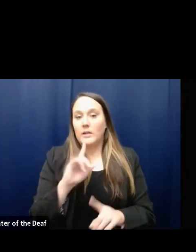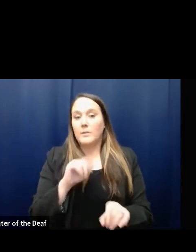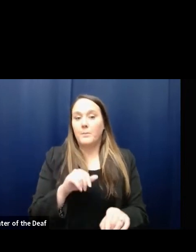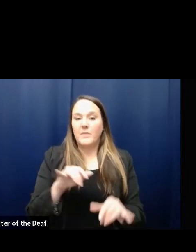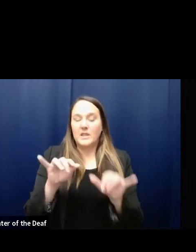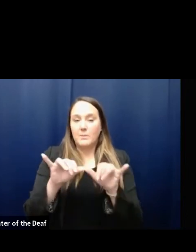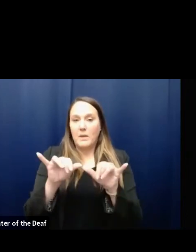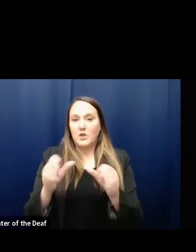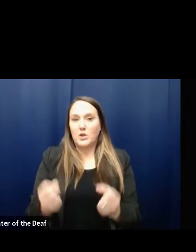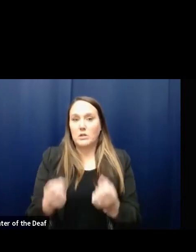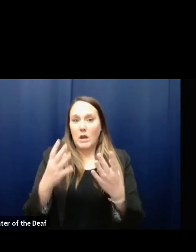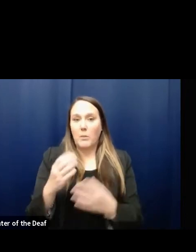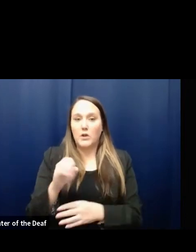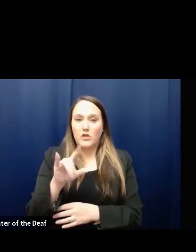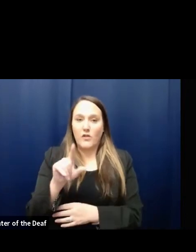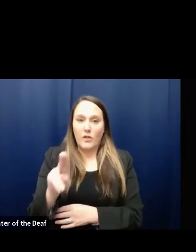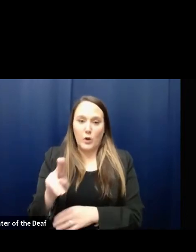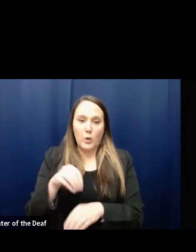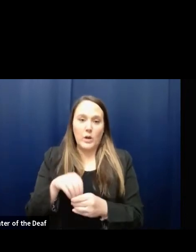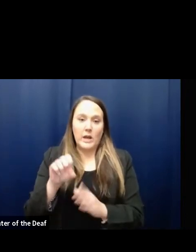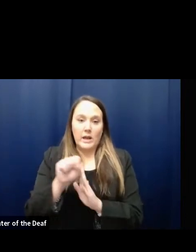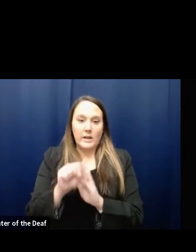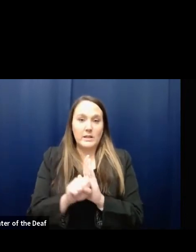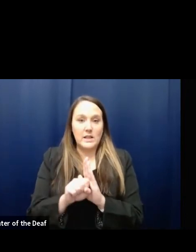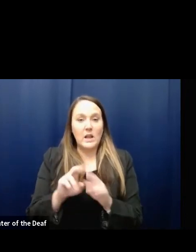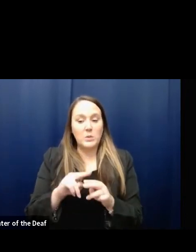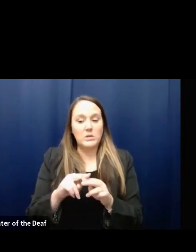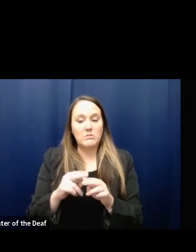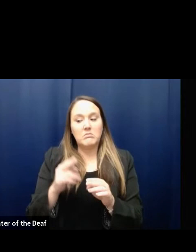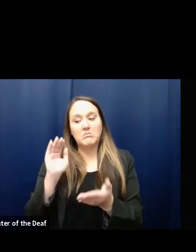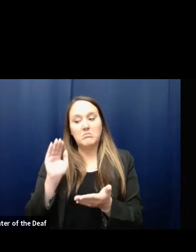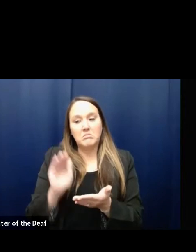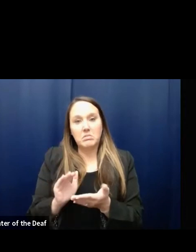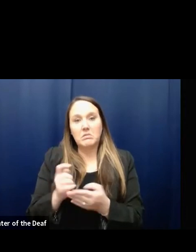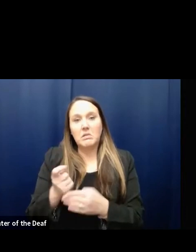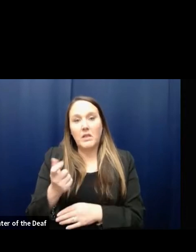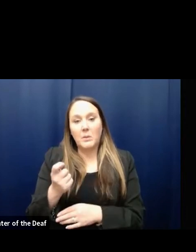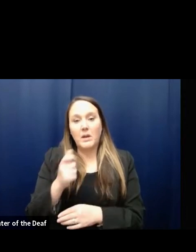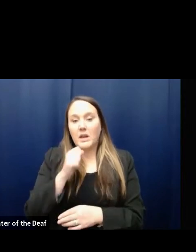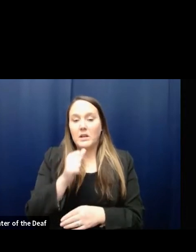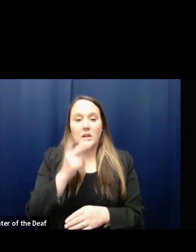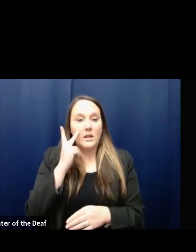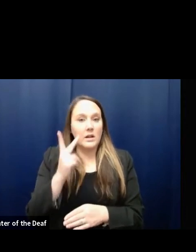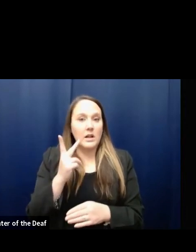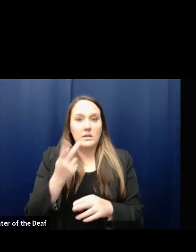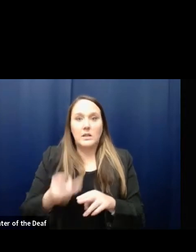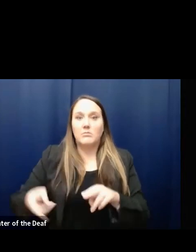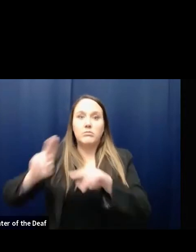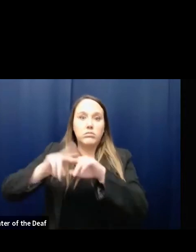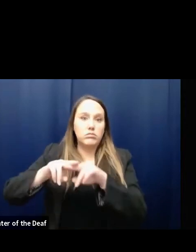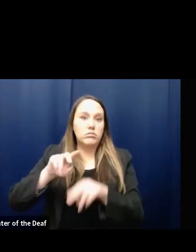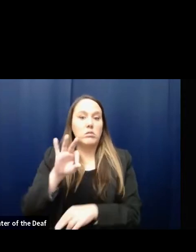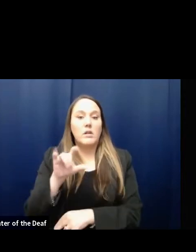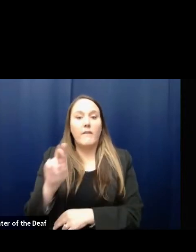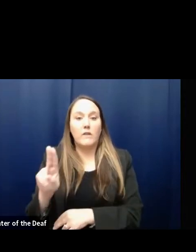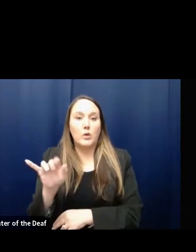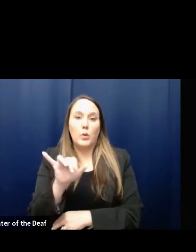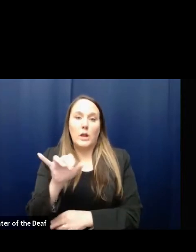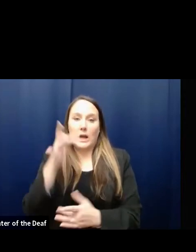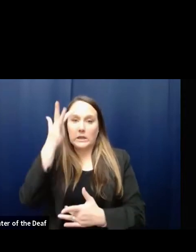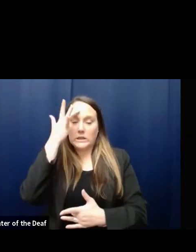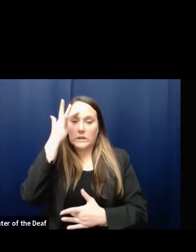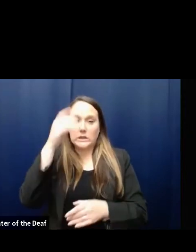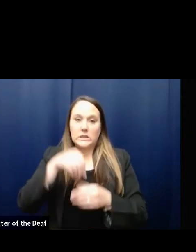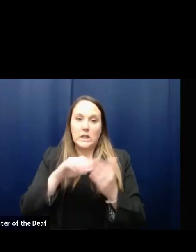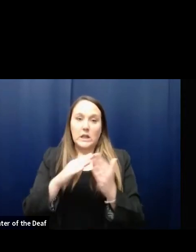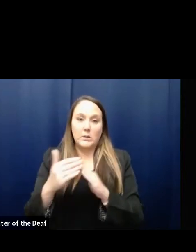whole state and in our community, was down just a little bit. So we haven't seen a lot of uptick in influenza-like illness in our community